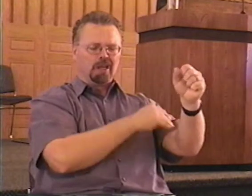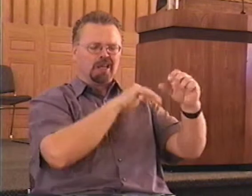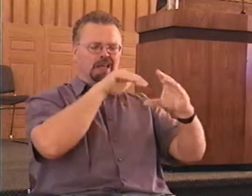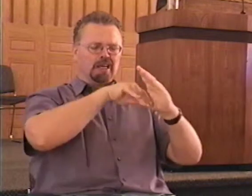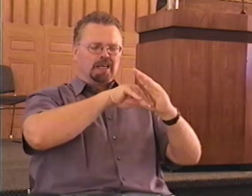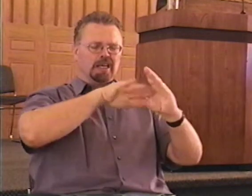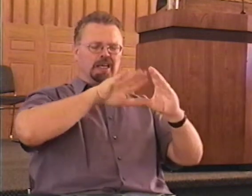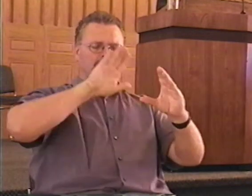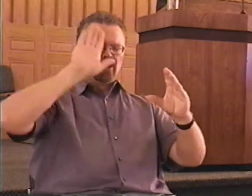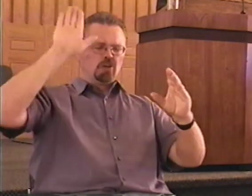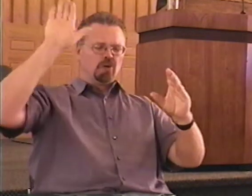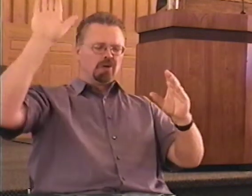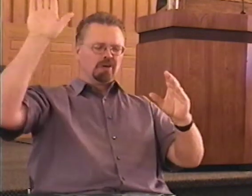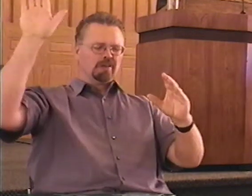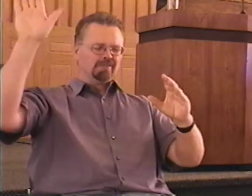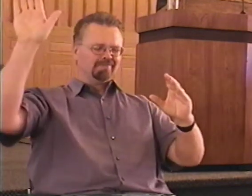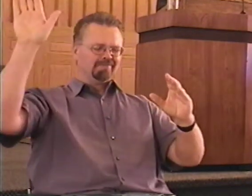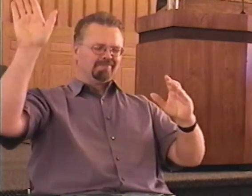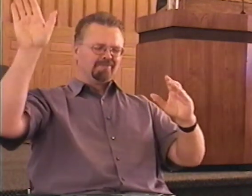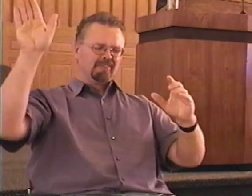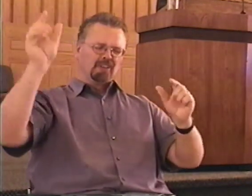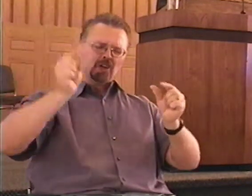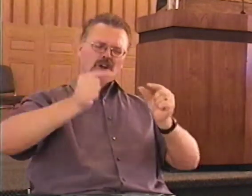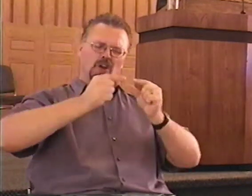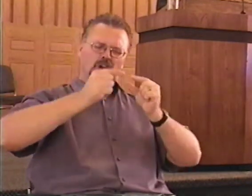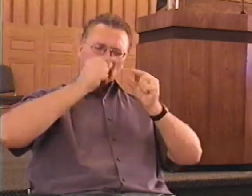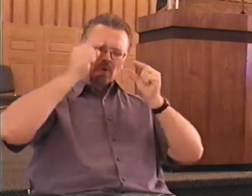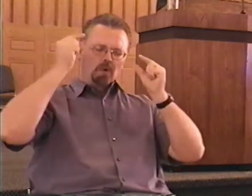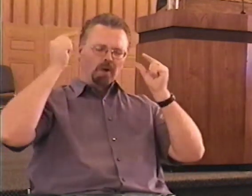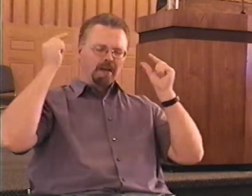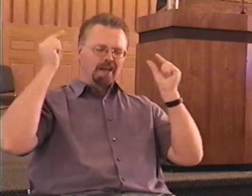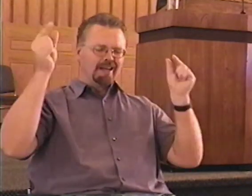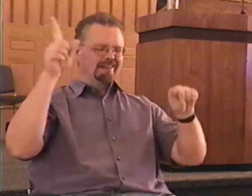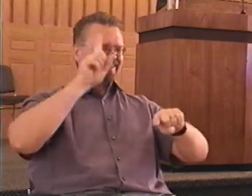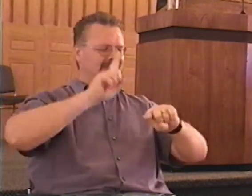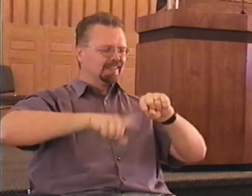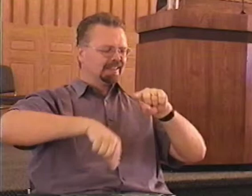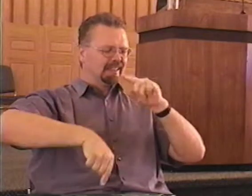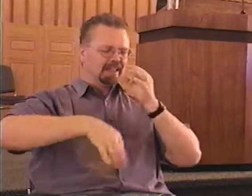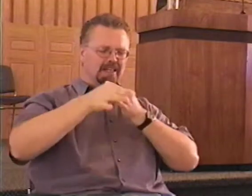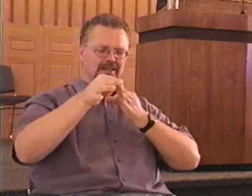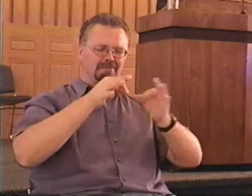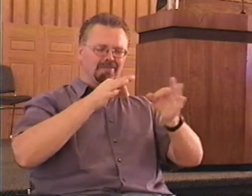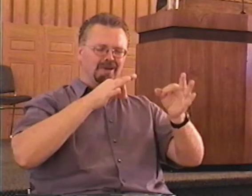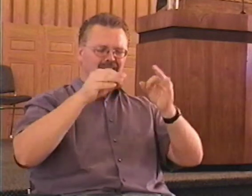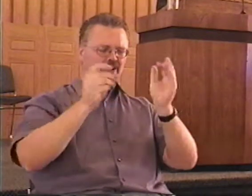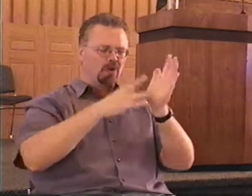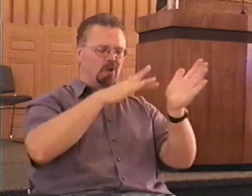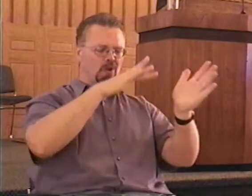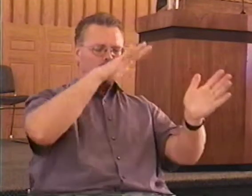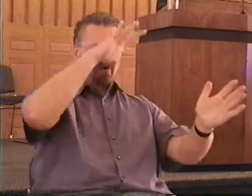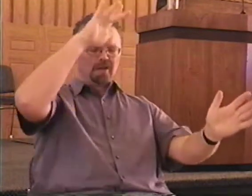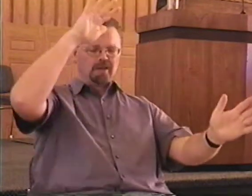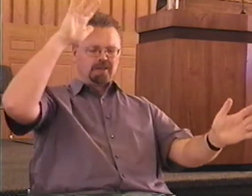your invincible and indescribable glory and